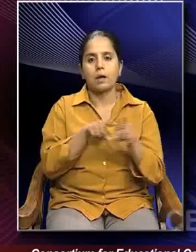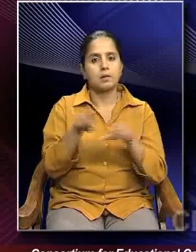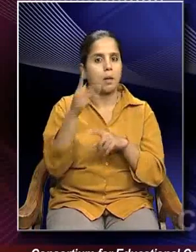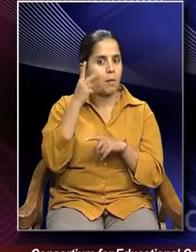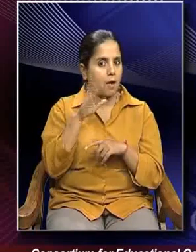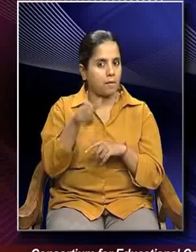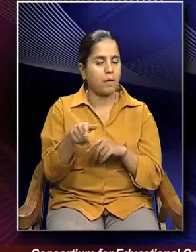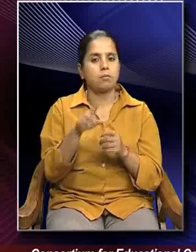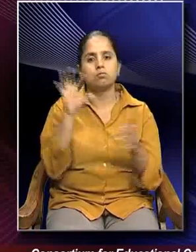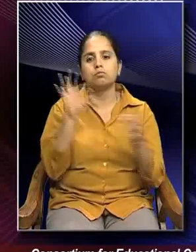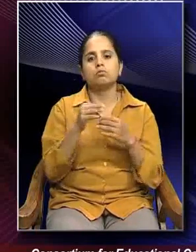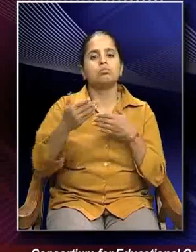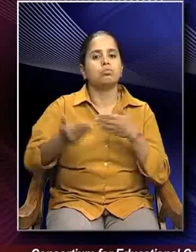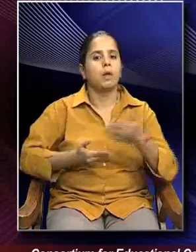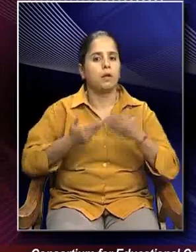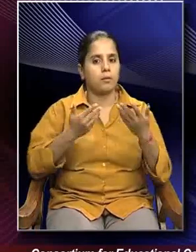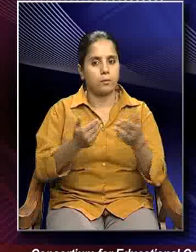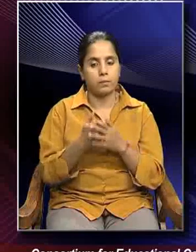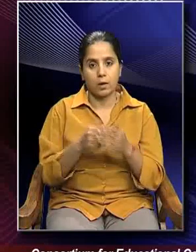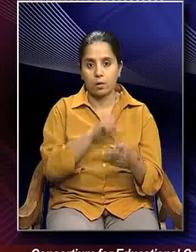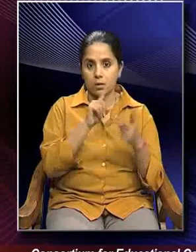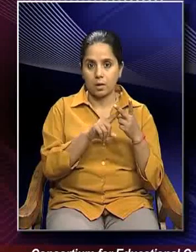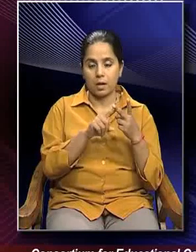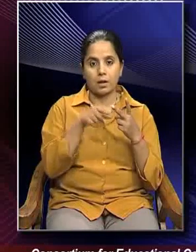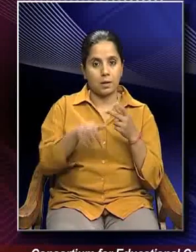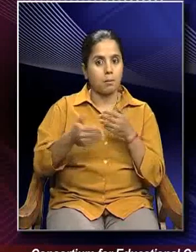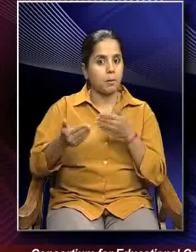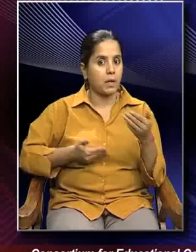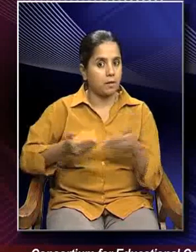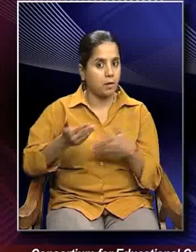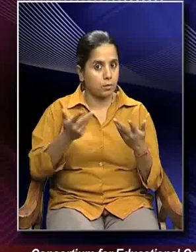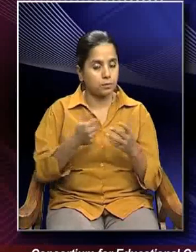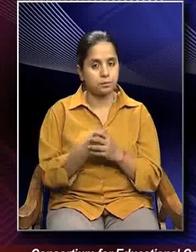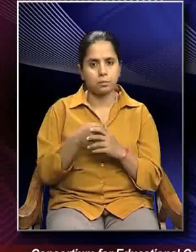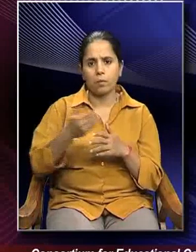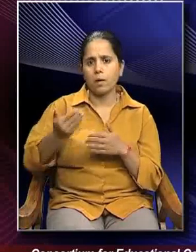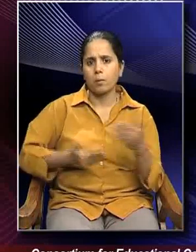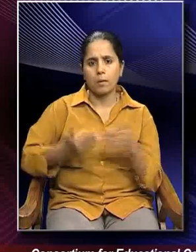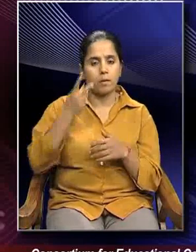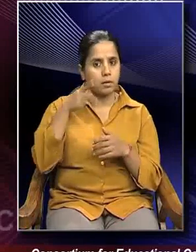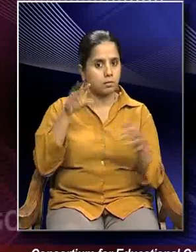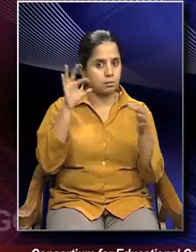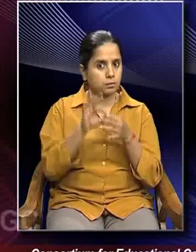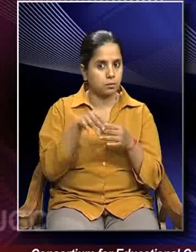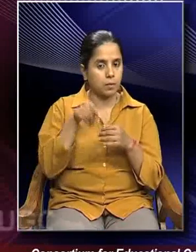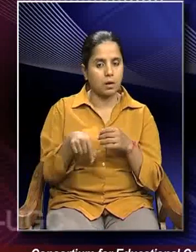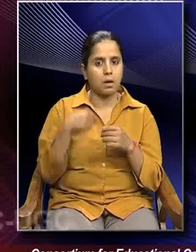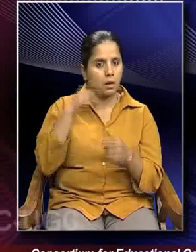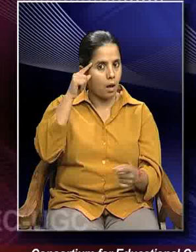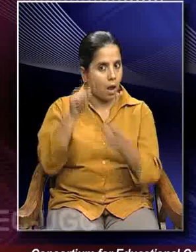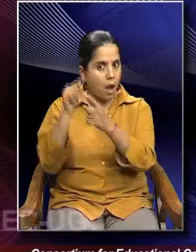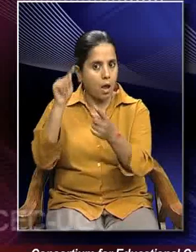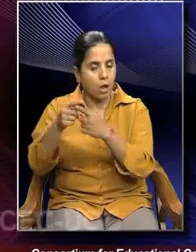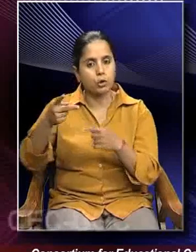associative behavior. Now, the second type of behavior is behavior based on mutual